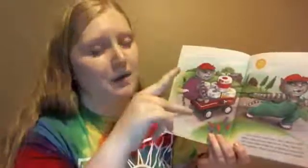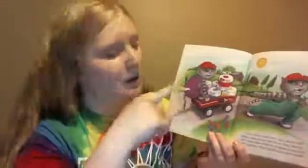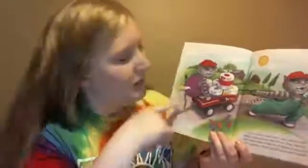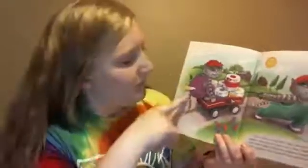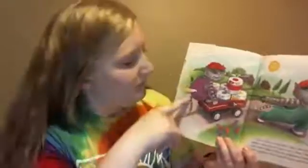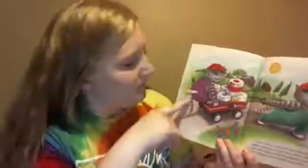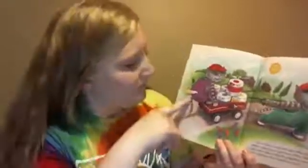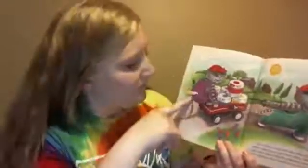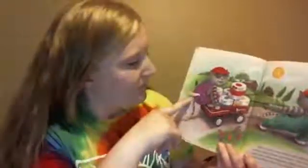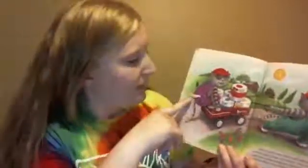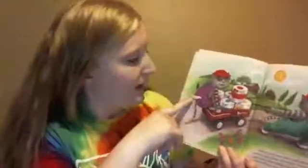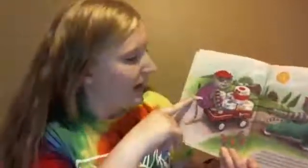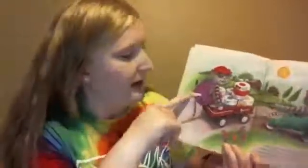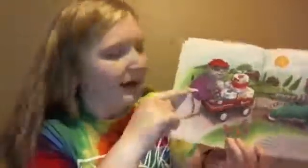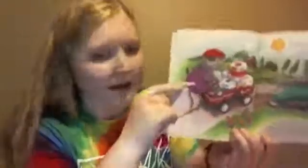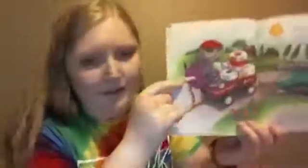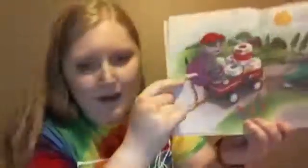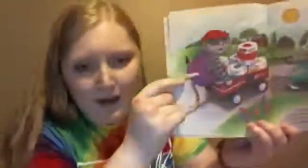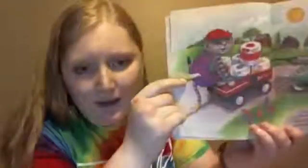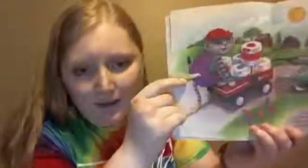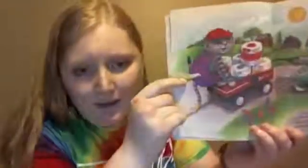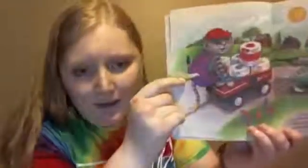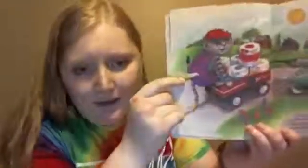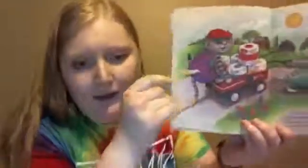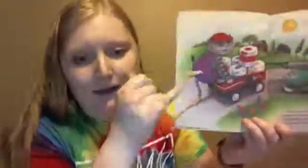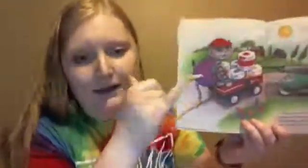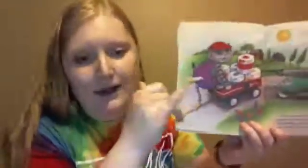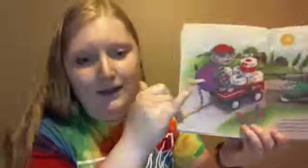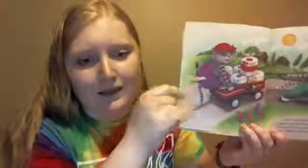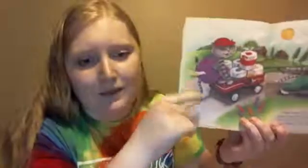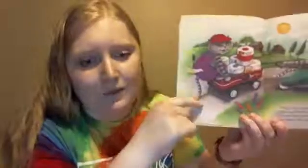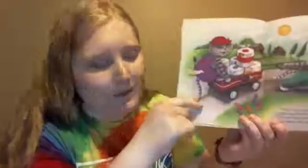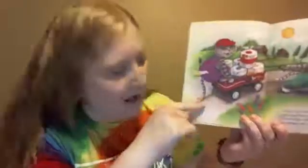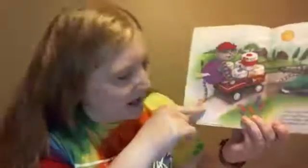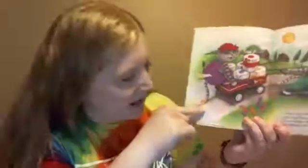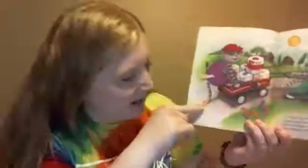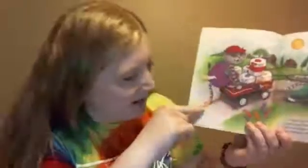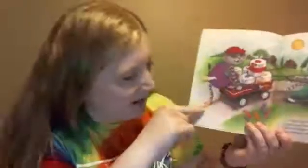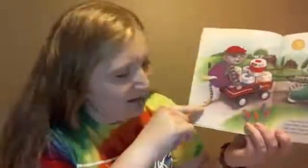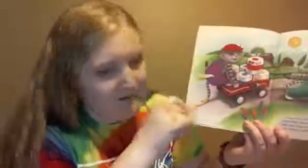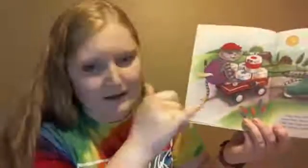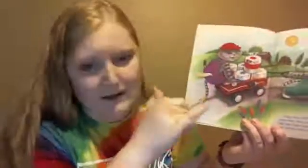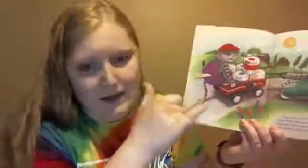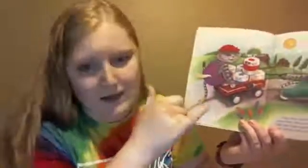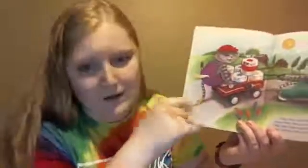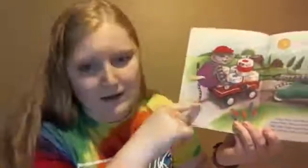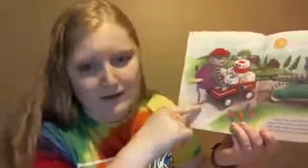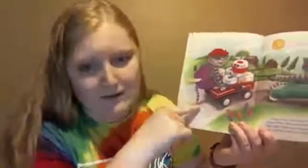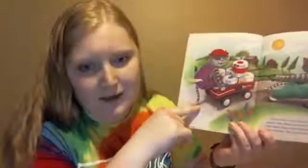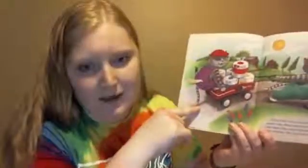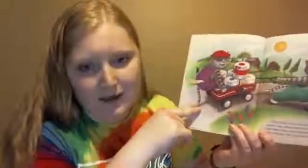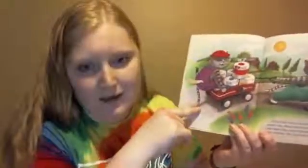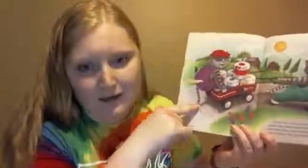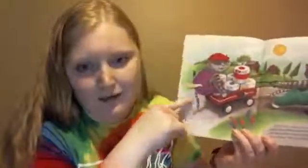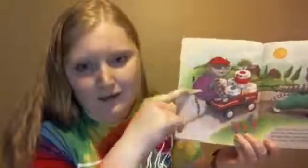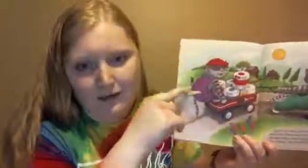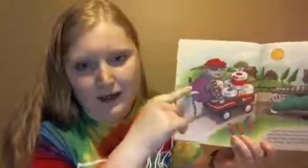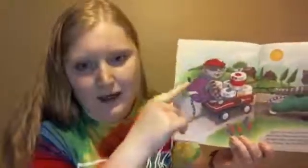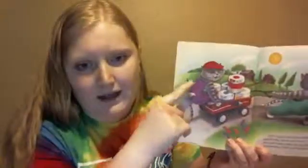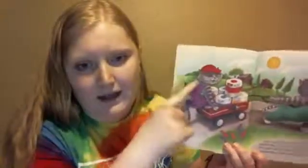purple. And he has a yellow rag. And he has yellow on his tail. And